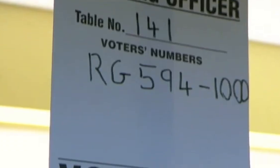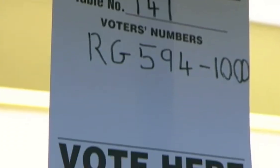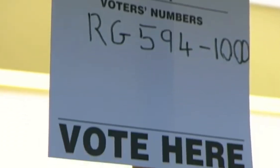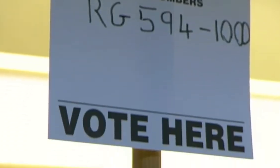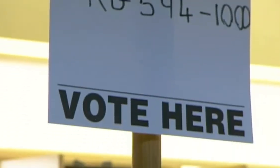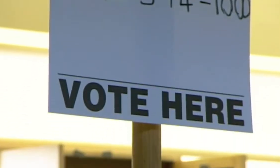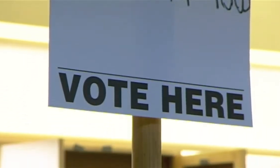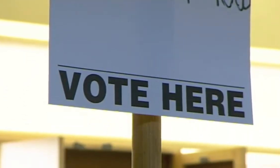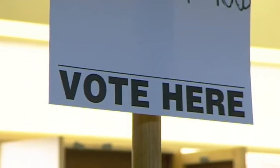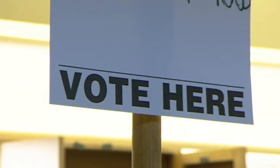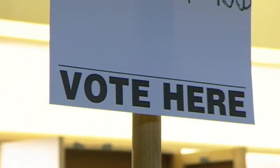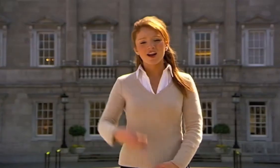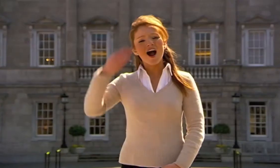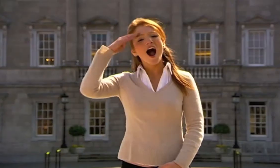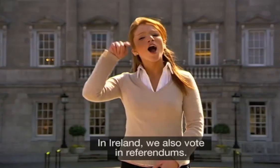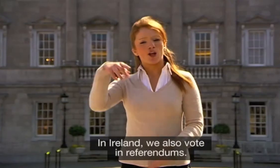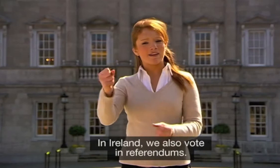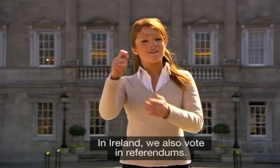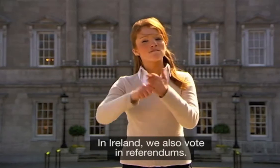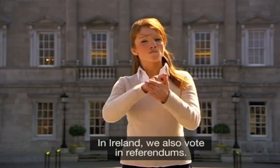In Ireland, we also vote in referendums.